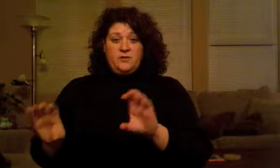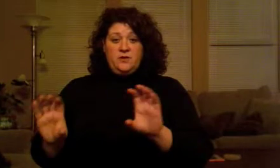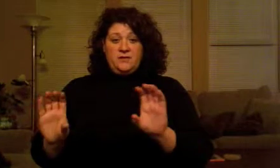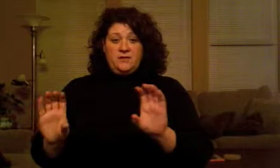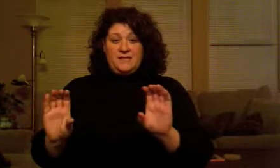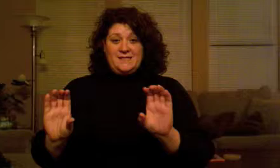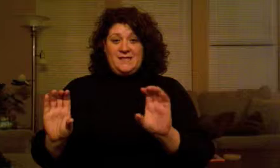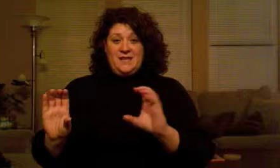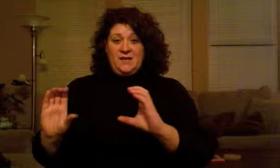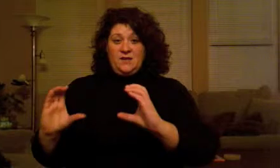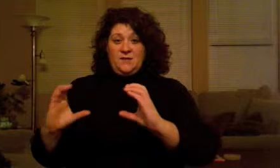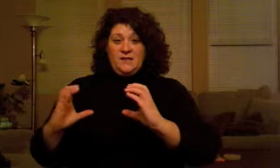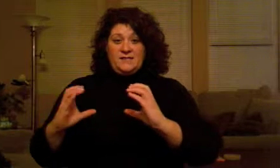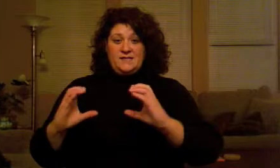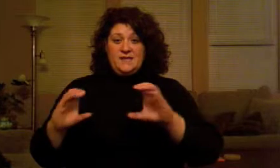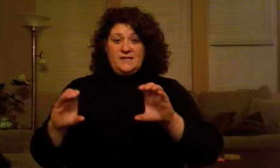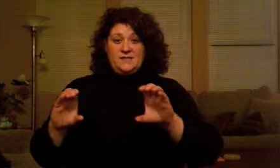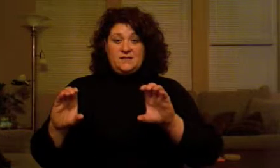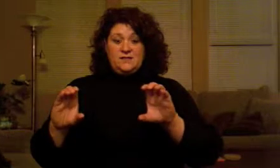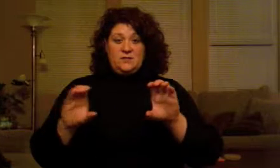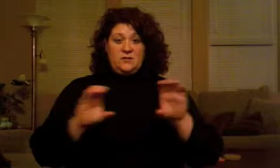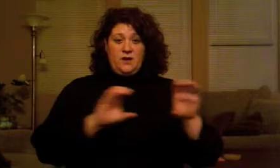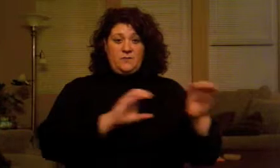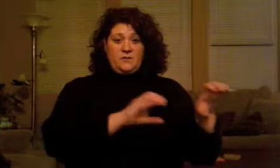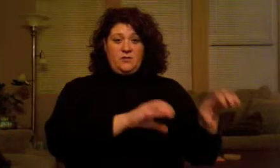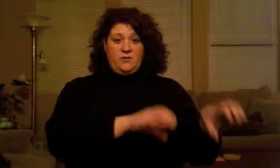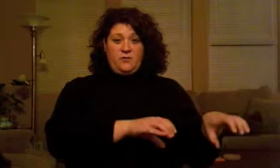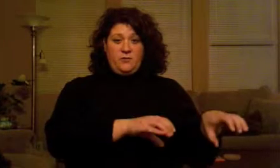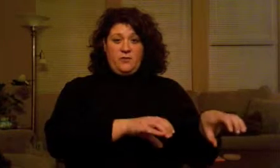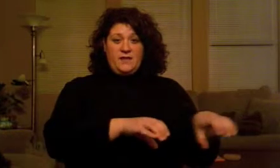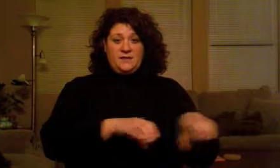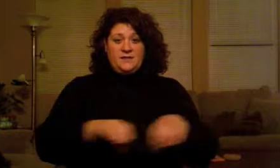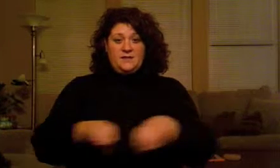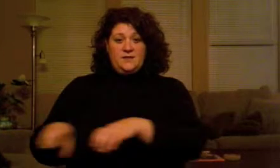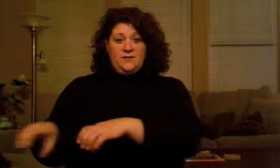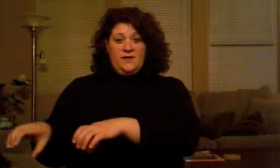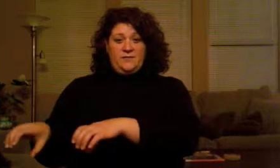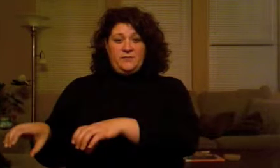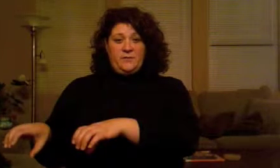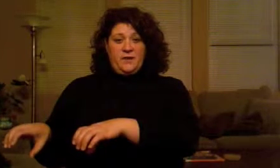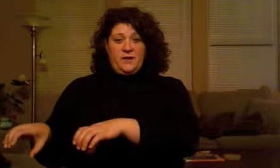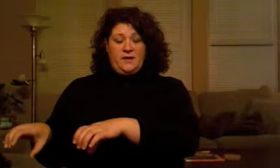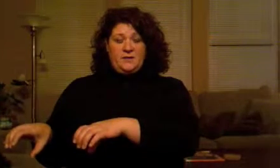you take C, you make C's, so little cuts, you go from the right to your left of your body. Do.